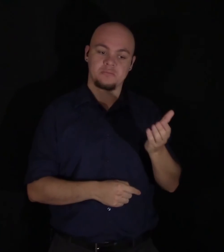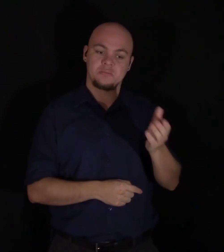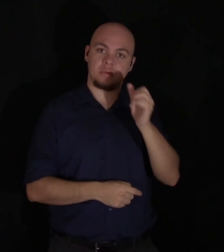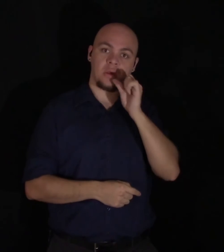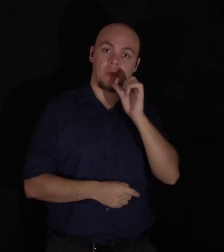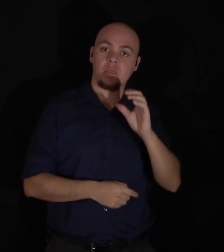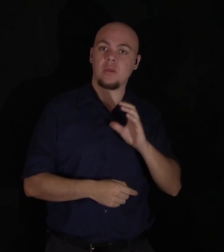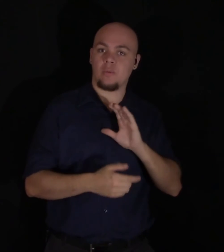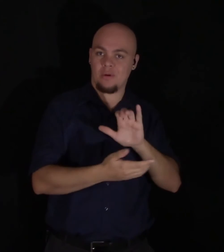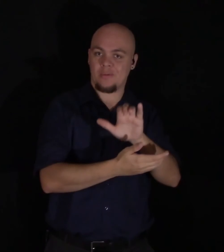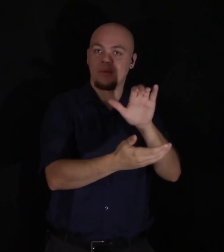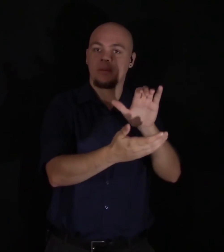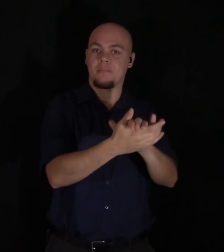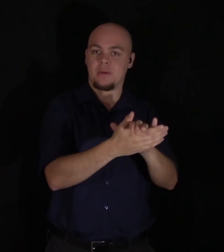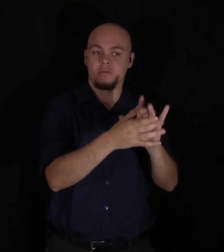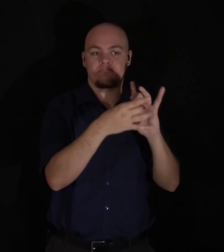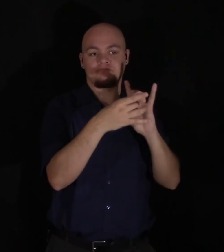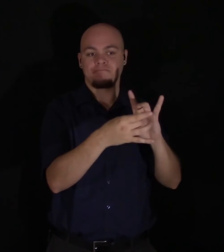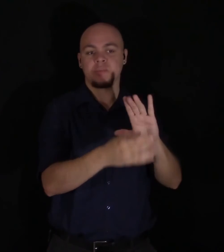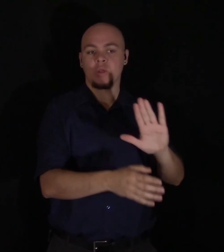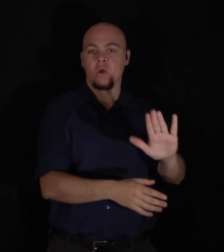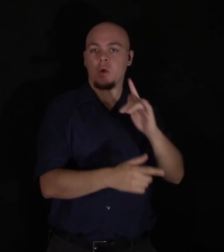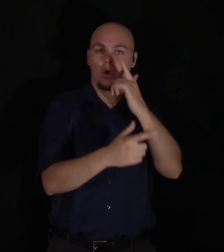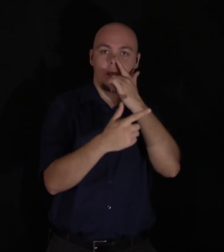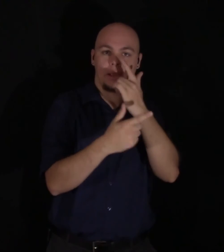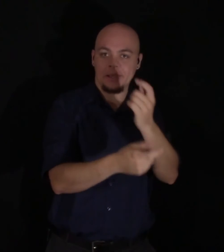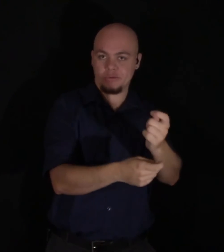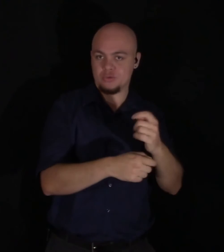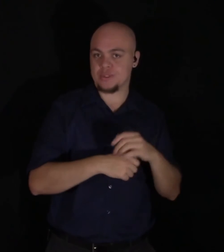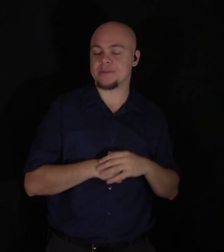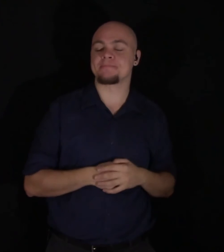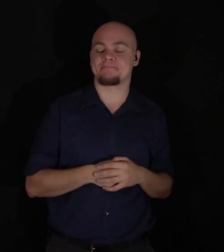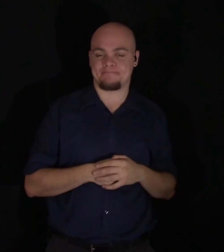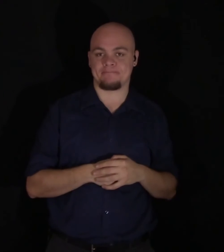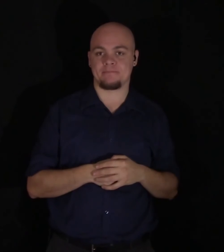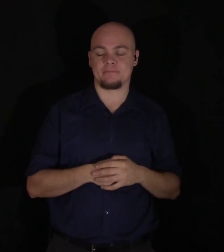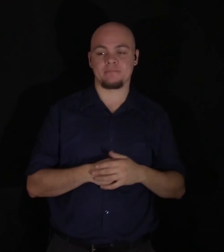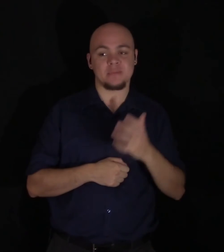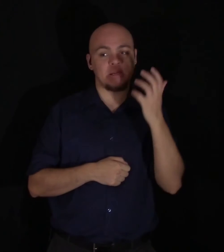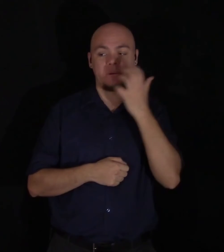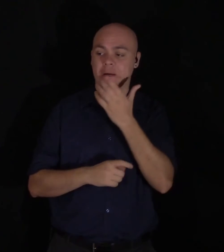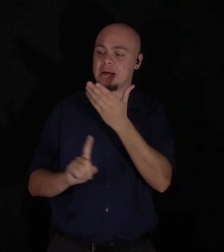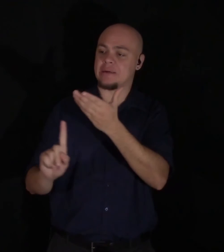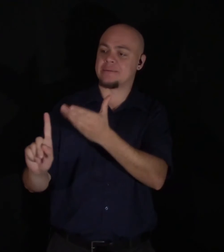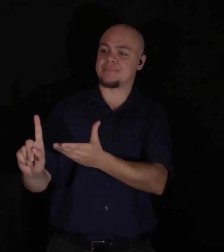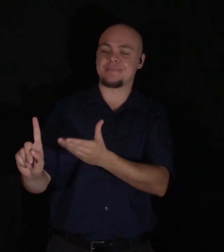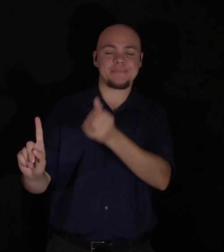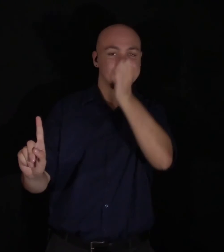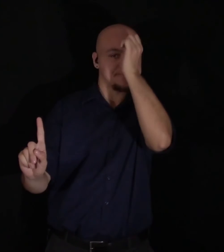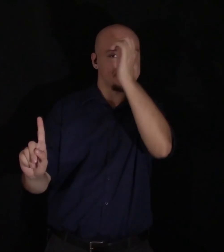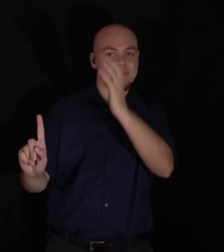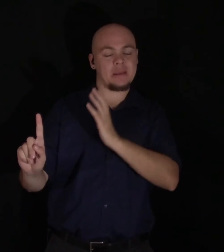married according to her inclinations. What a noble fellow, you will